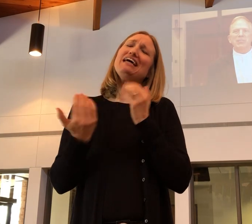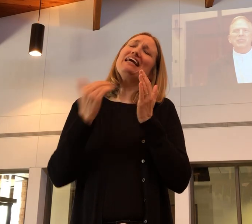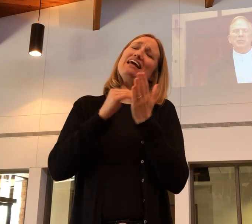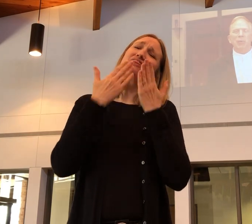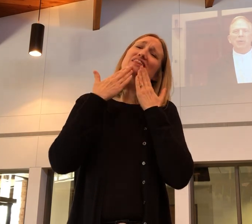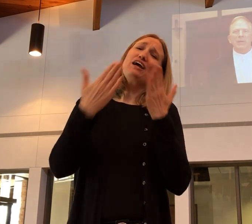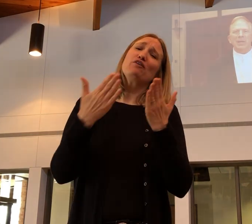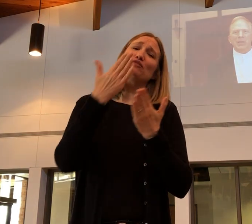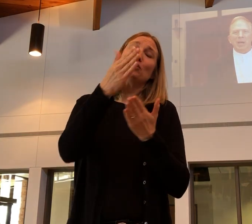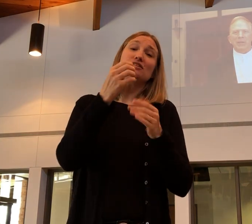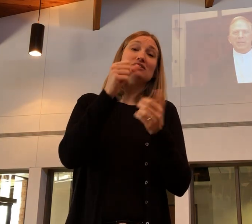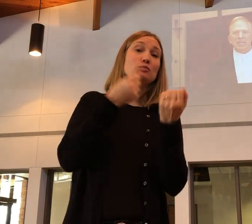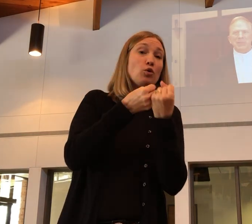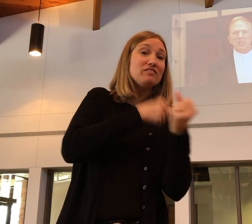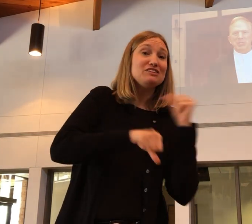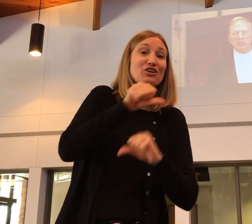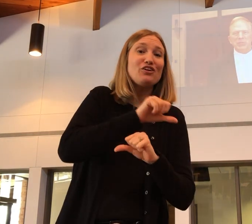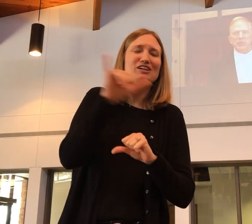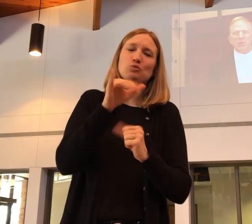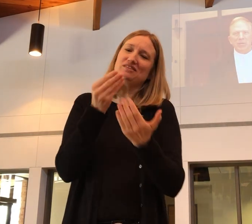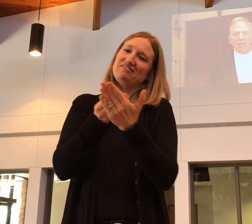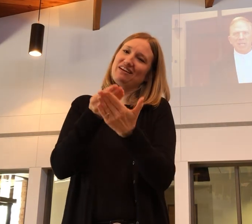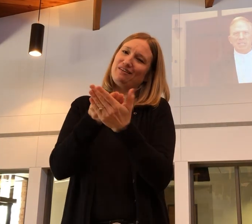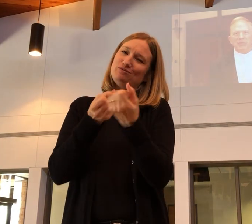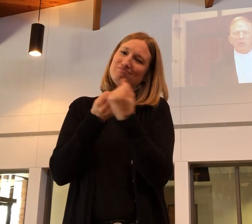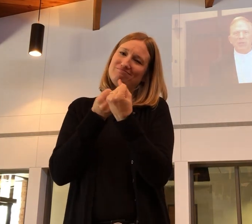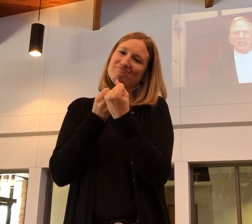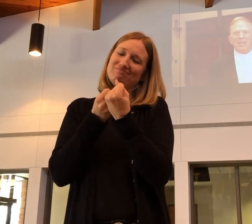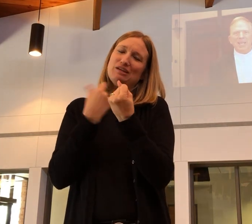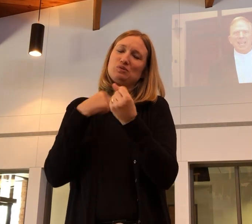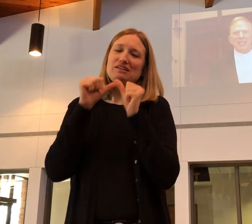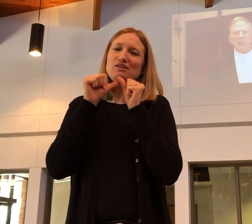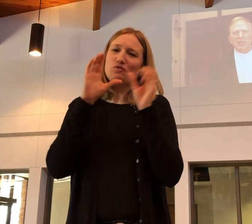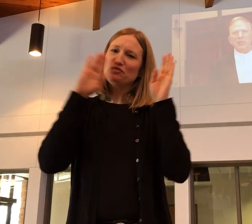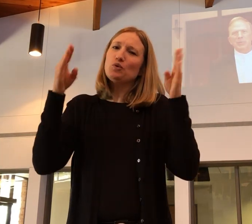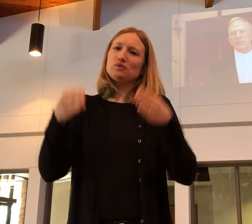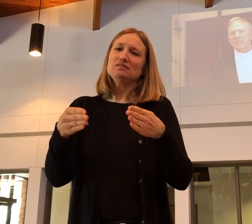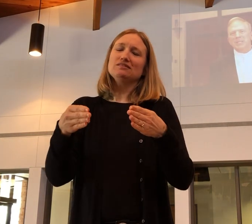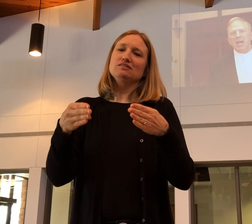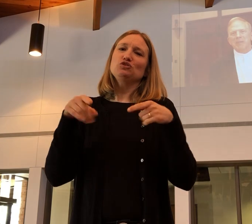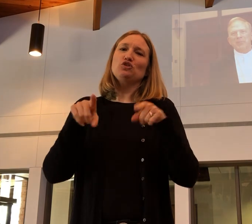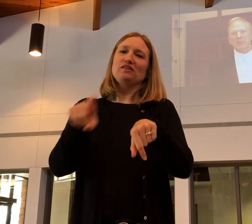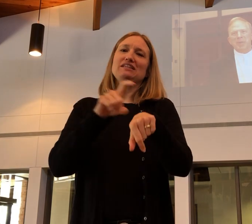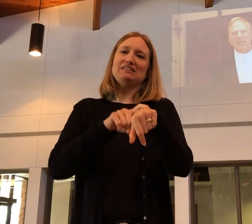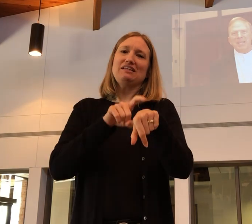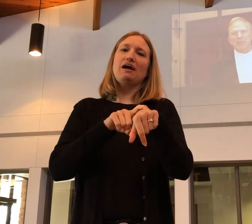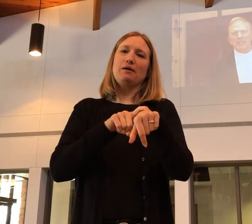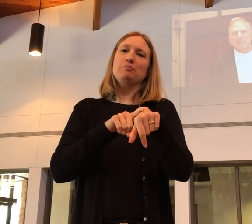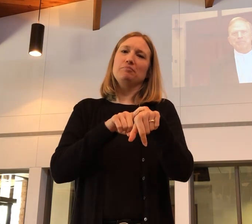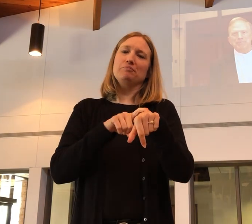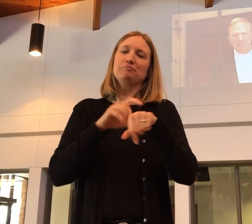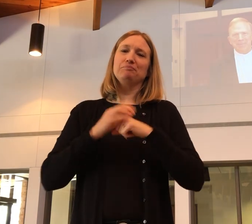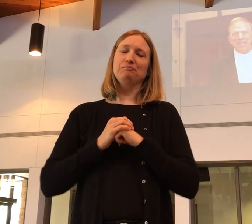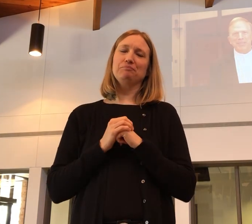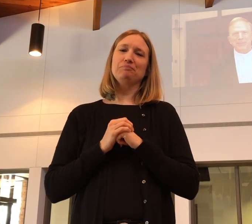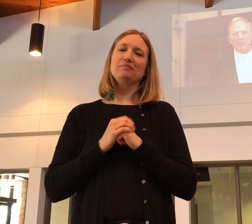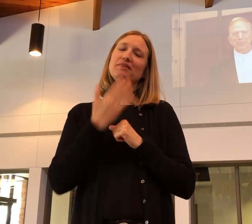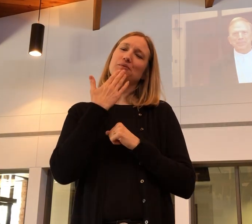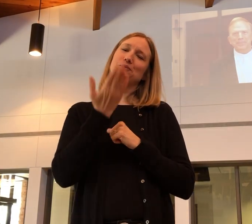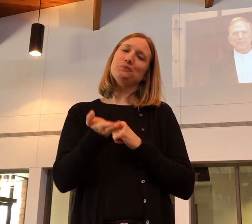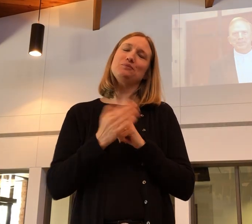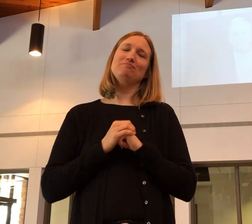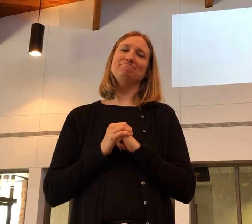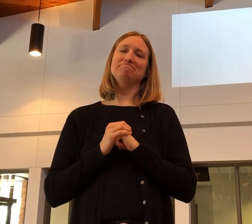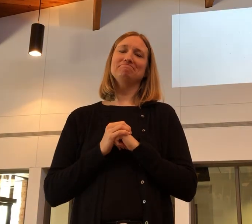your financial support that keeps this ministry organized and focused as we go through this time of pandemic. Thank you.